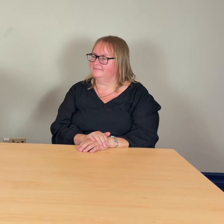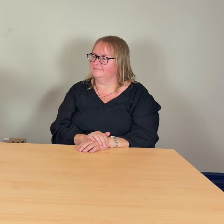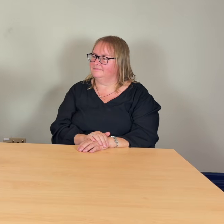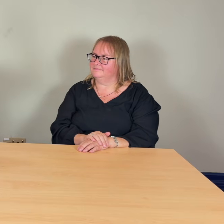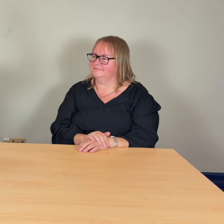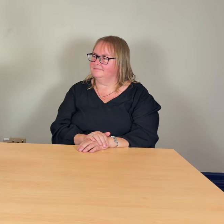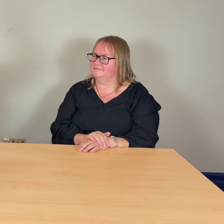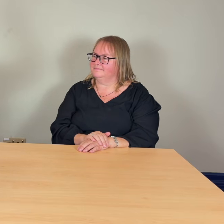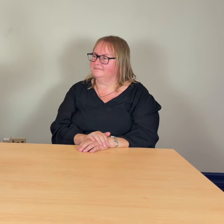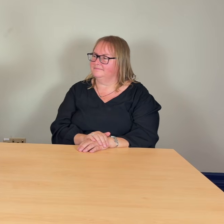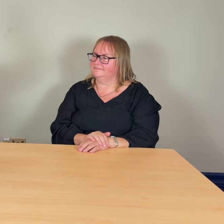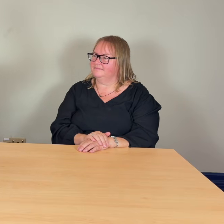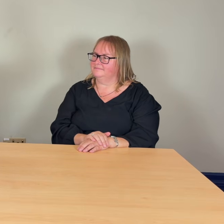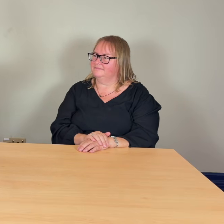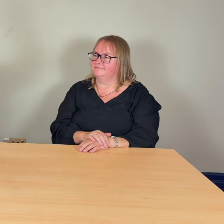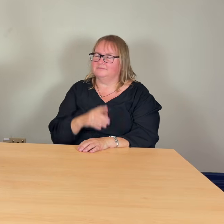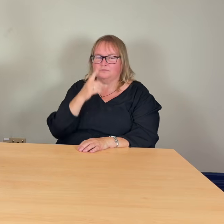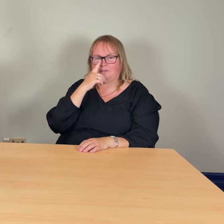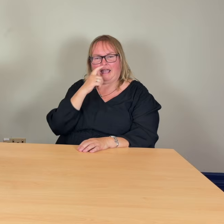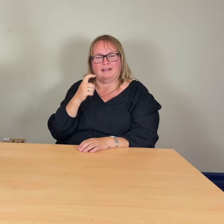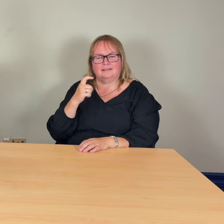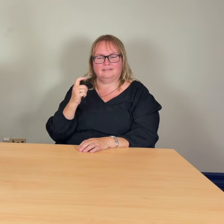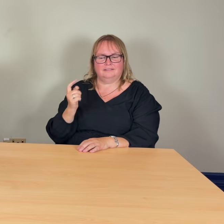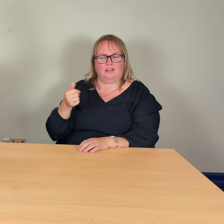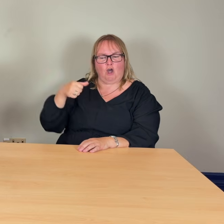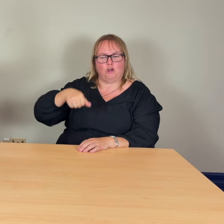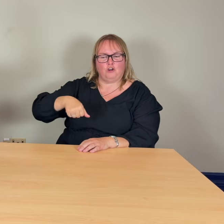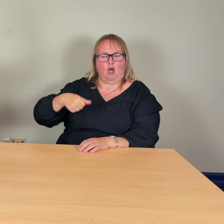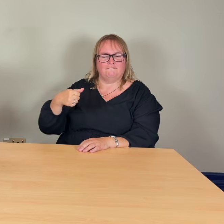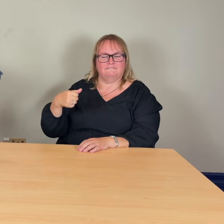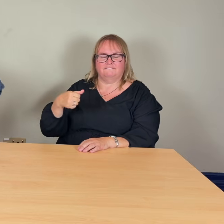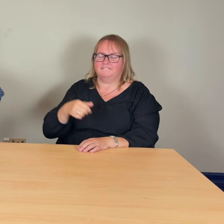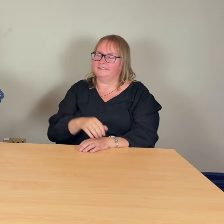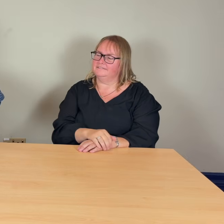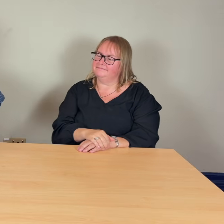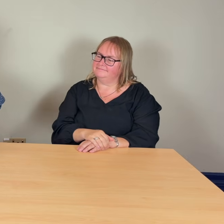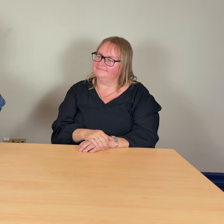So eventually I'll be able to get my hand inside to switch it on and off.